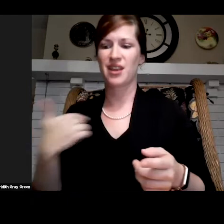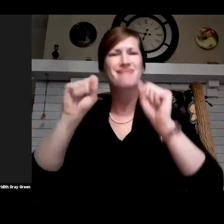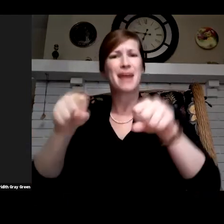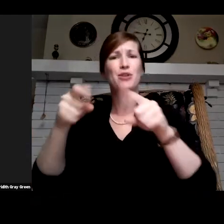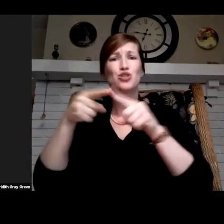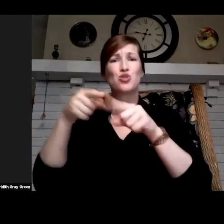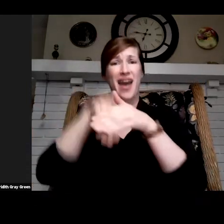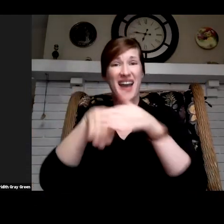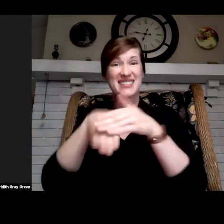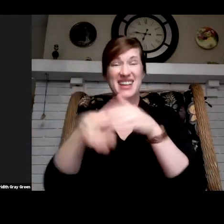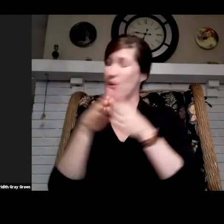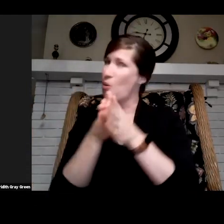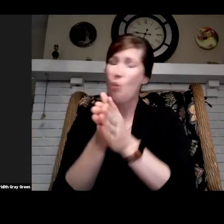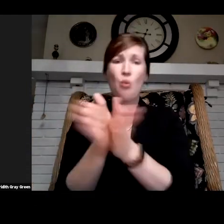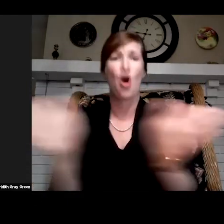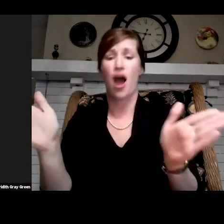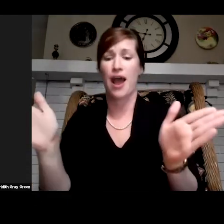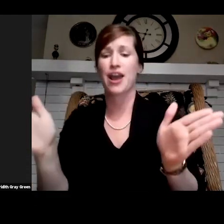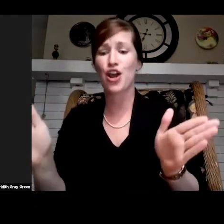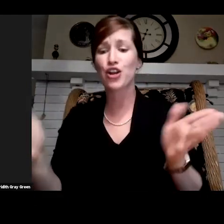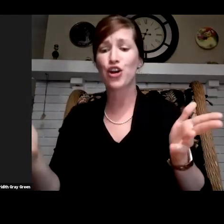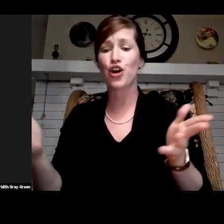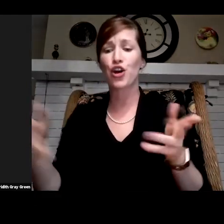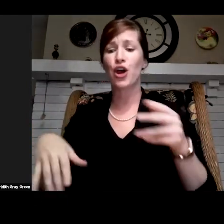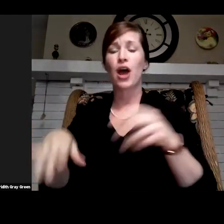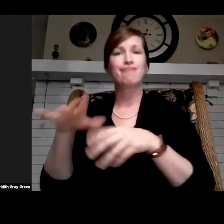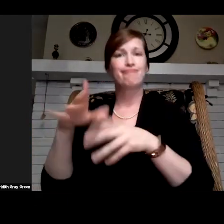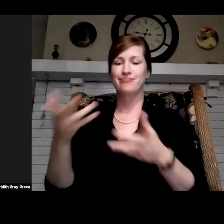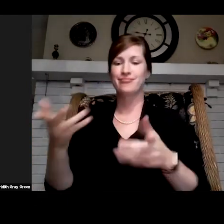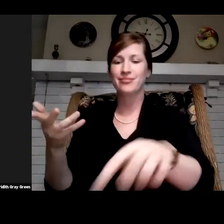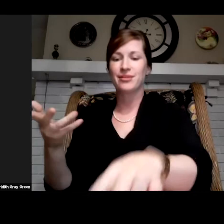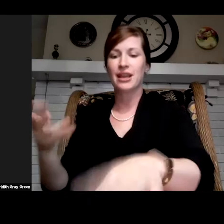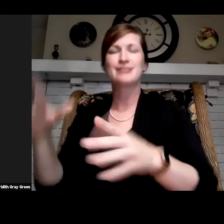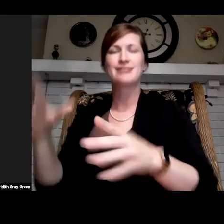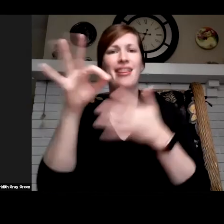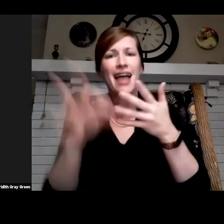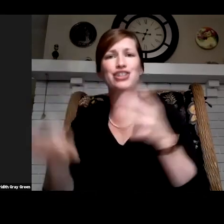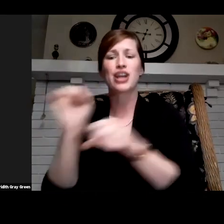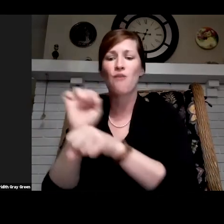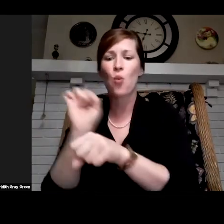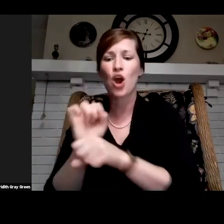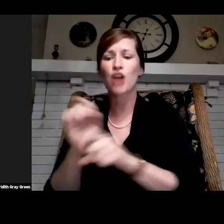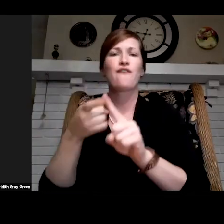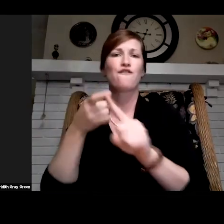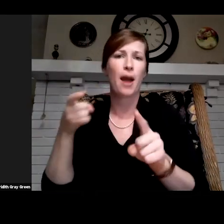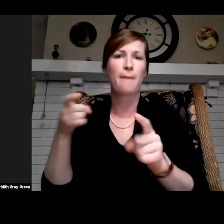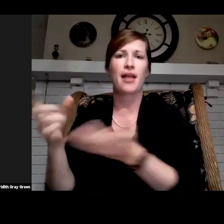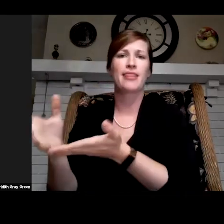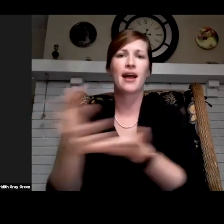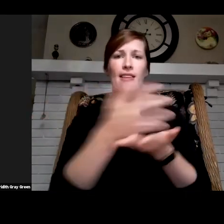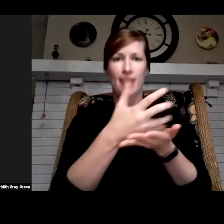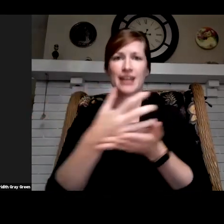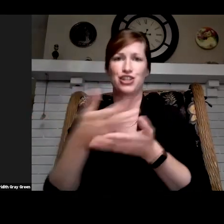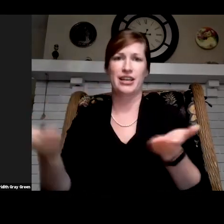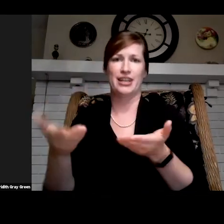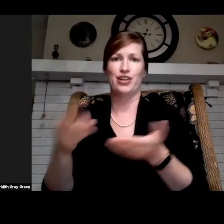So because this tour is virtual, we're able to access a broader